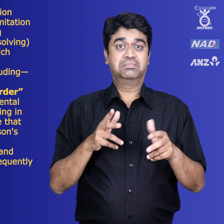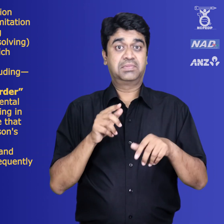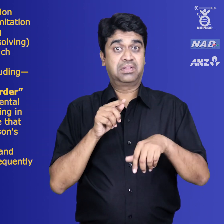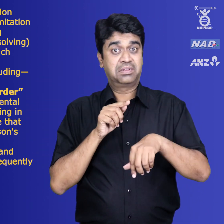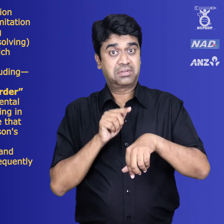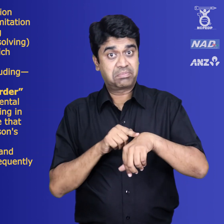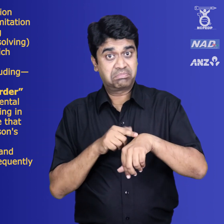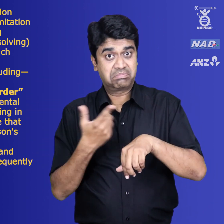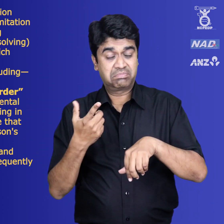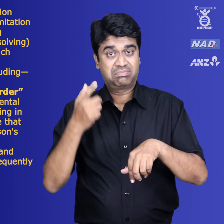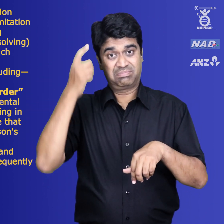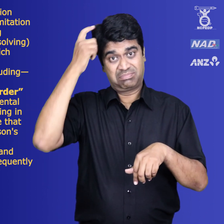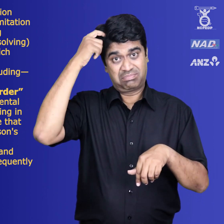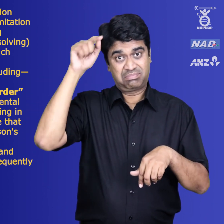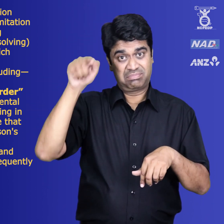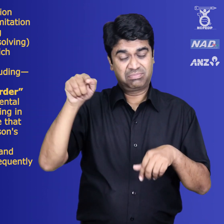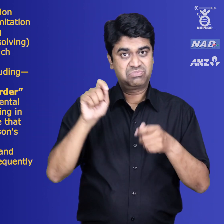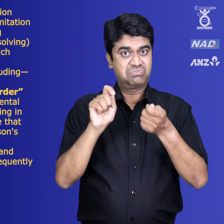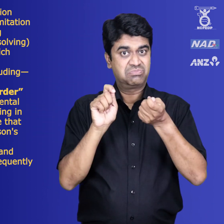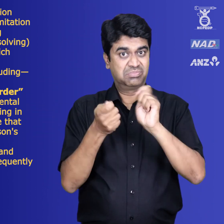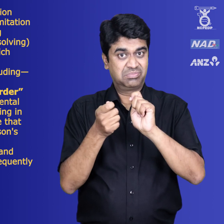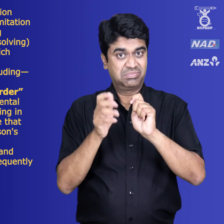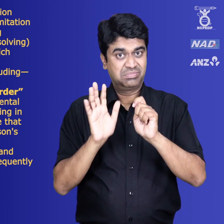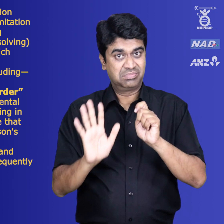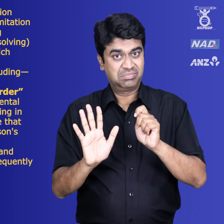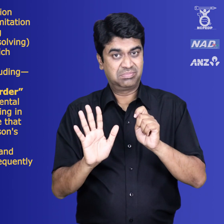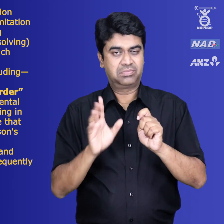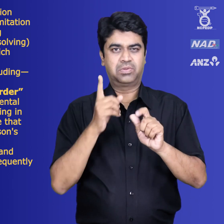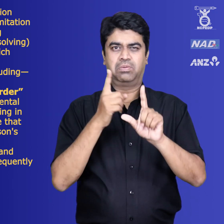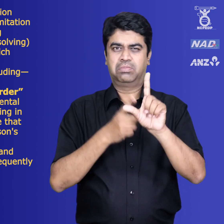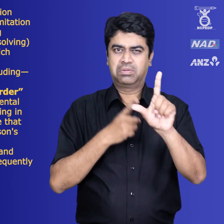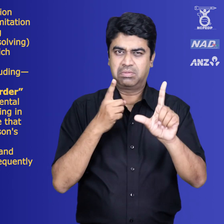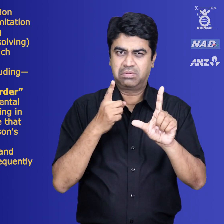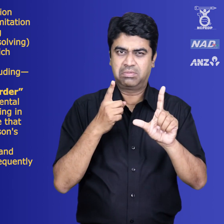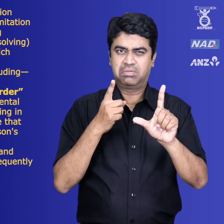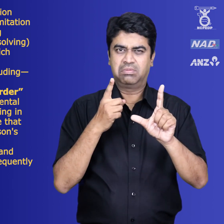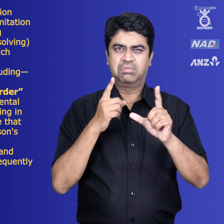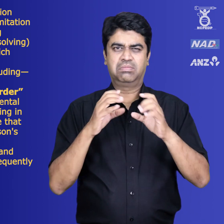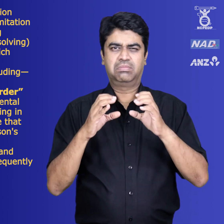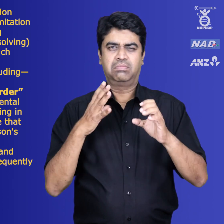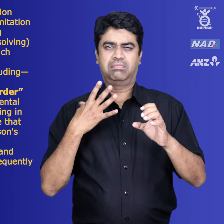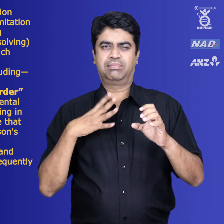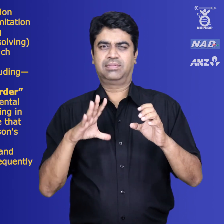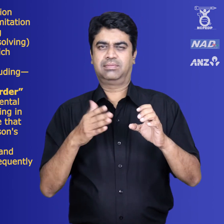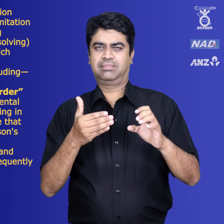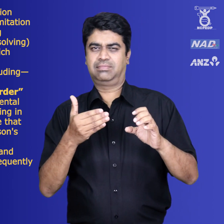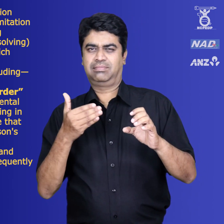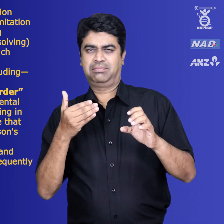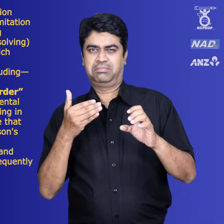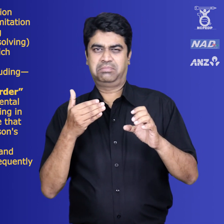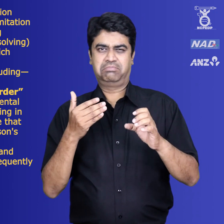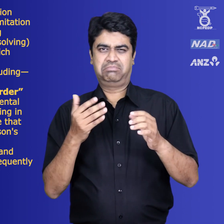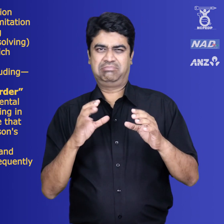life that significantly affects a person's ability to communicate,